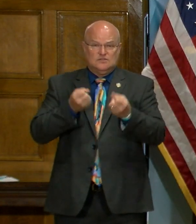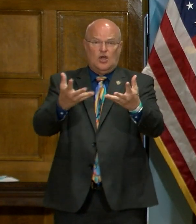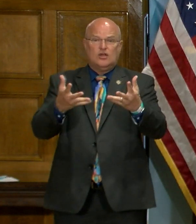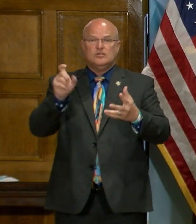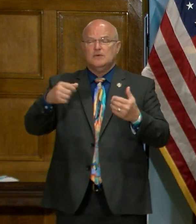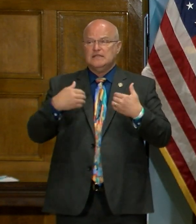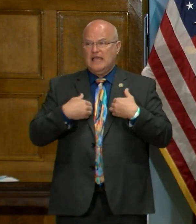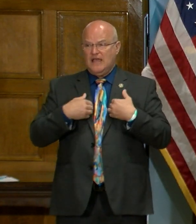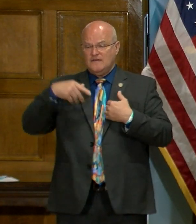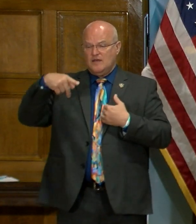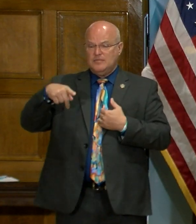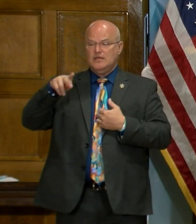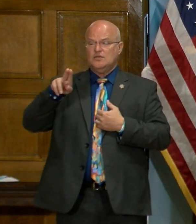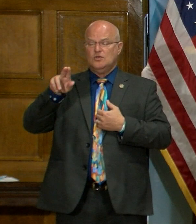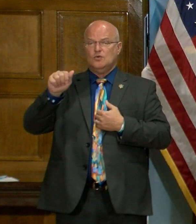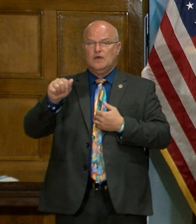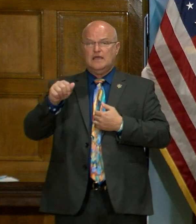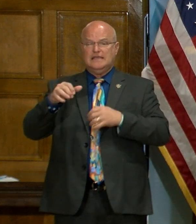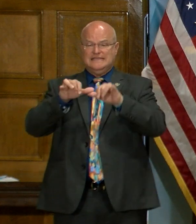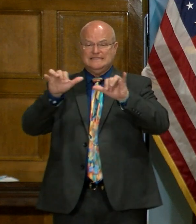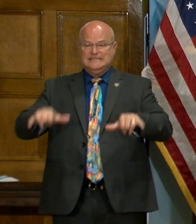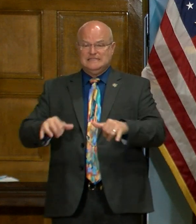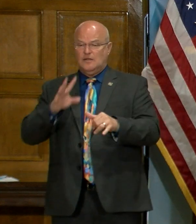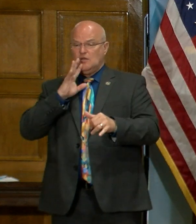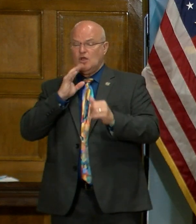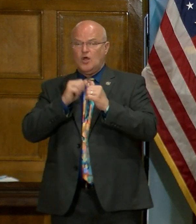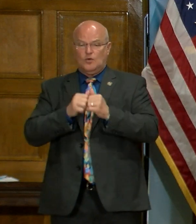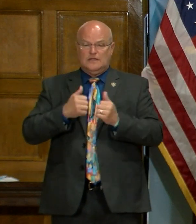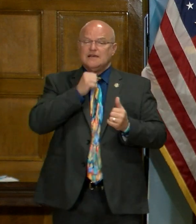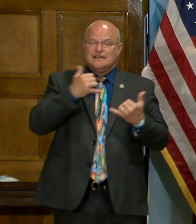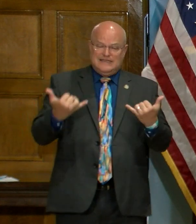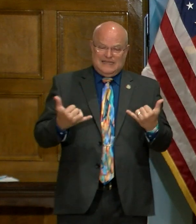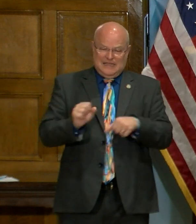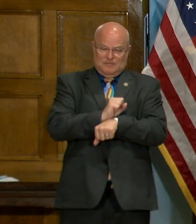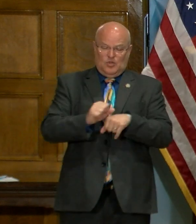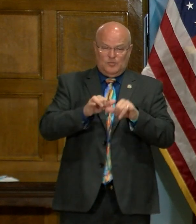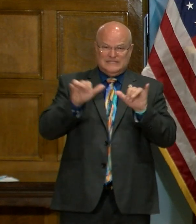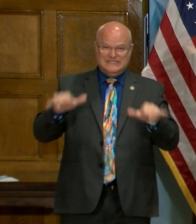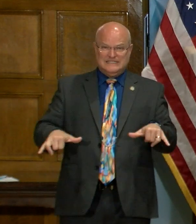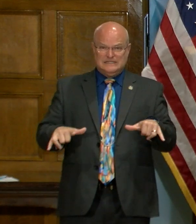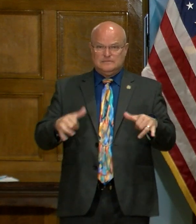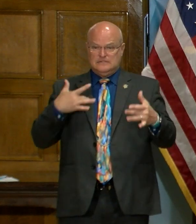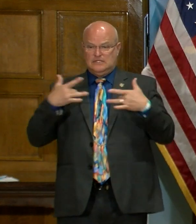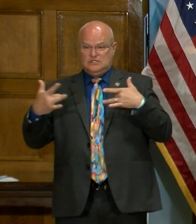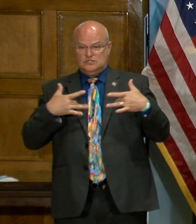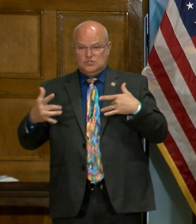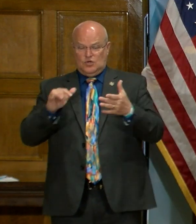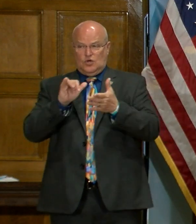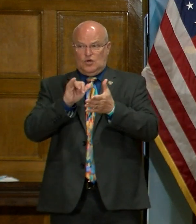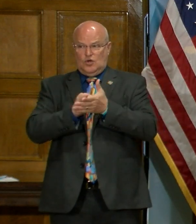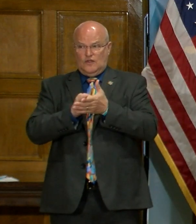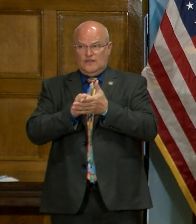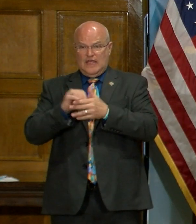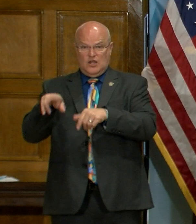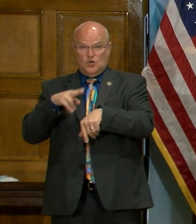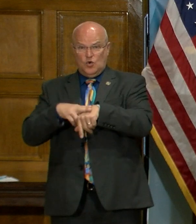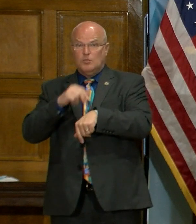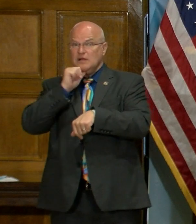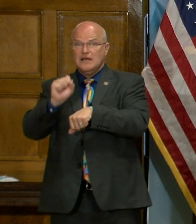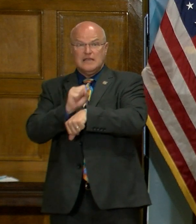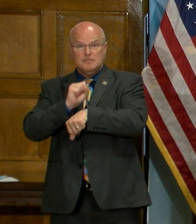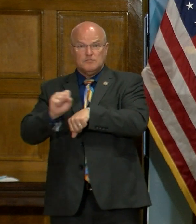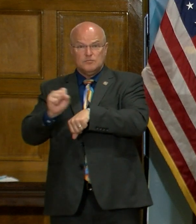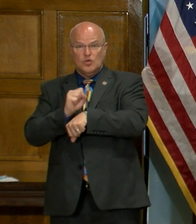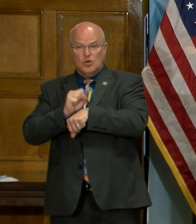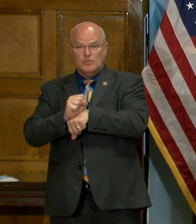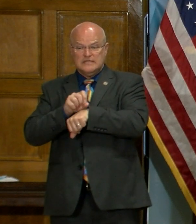you had to have the PUA system talk to the existing unemployment system. Is there any concern that normal